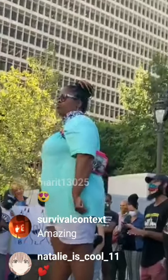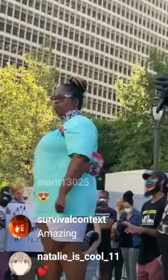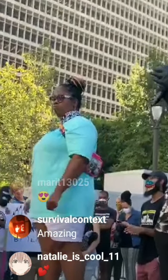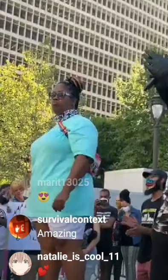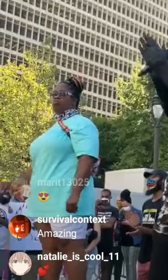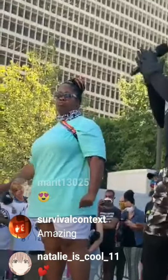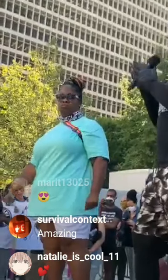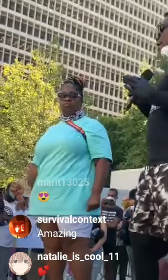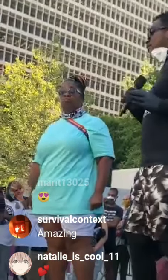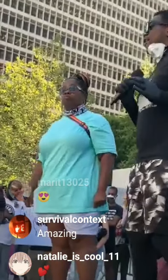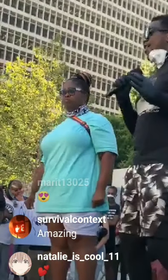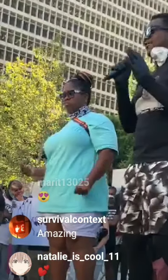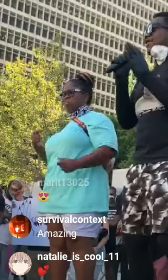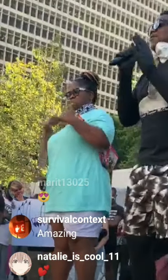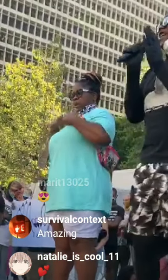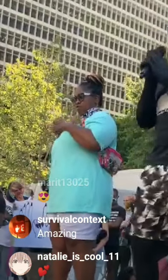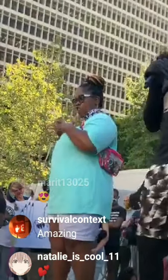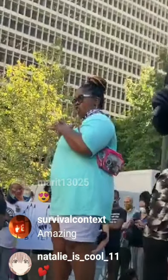Now we'll go. I'm gonna start it off, same thing.